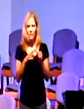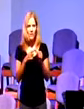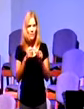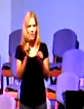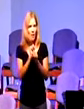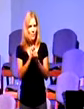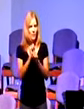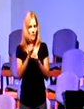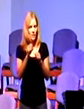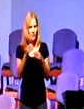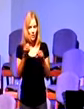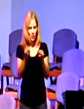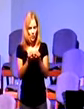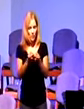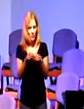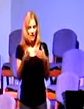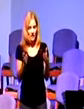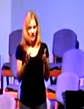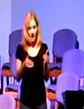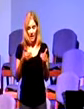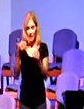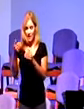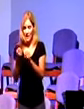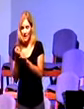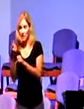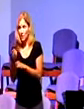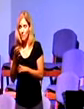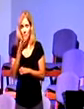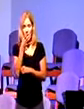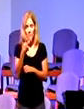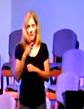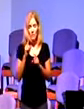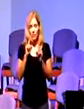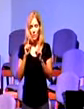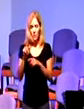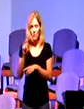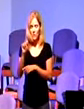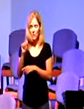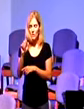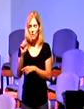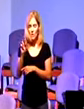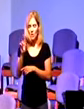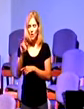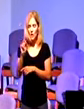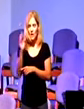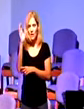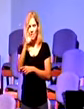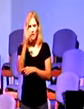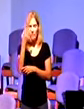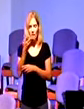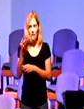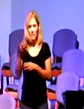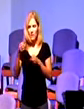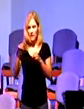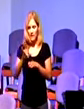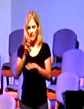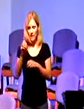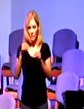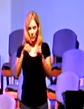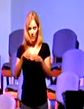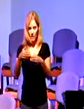Child shoebox. And the year after that, Mom and I were walking through Target looking for items that were on sale to put in our